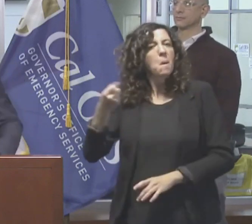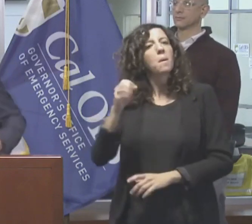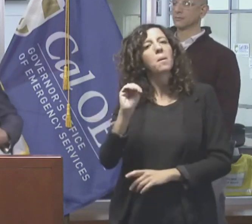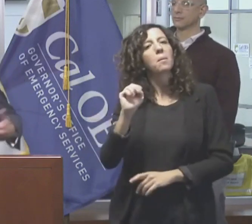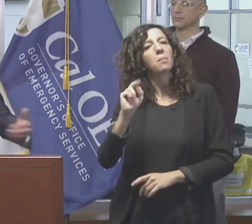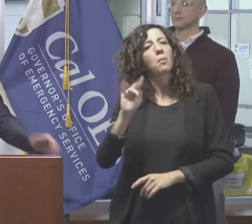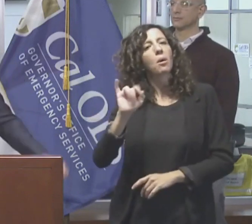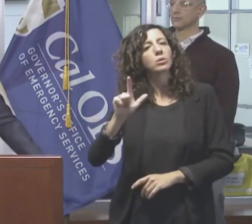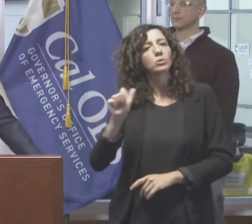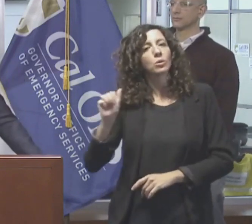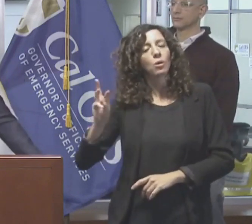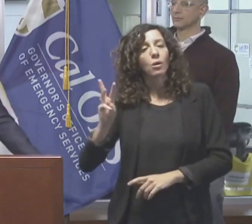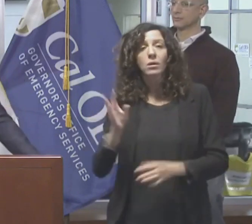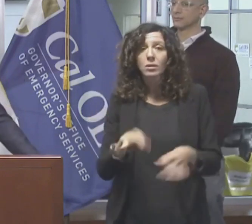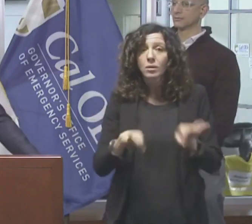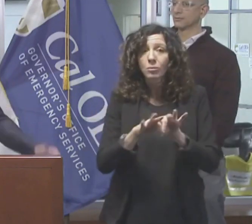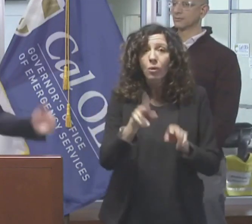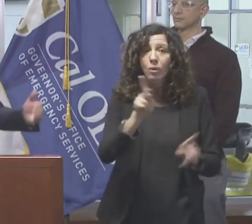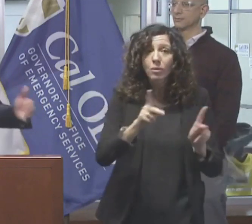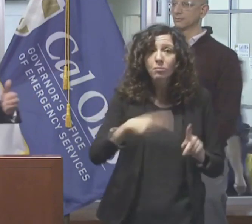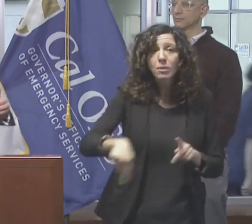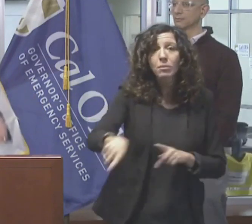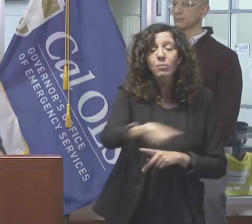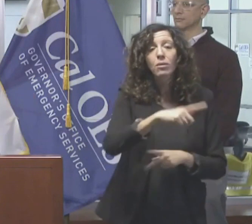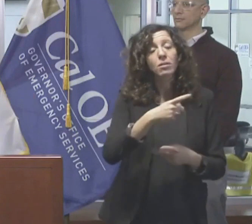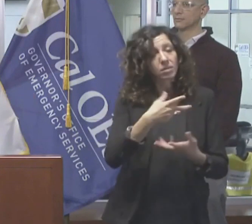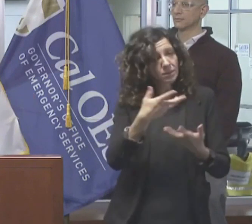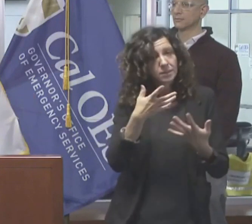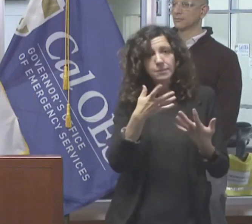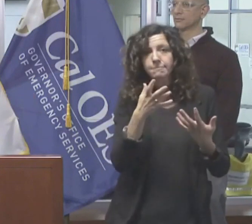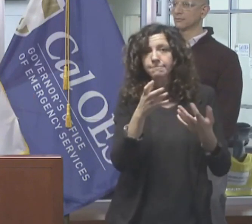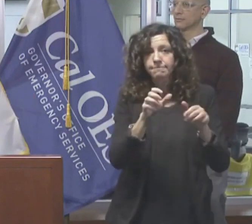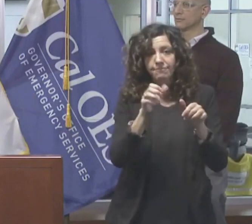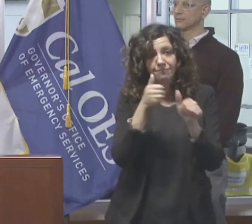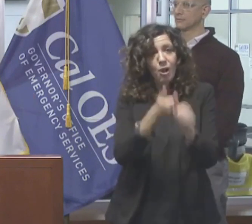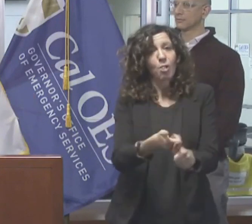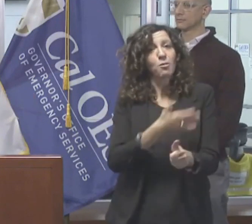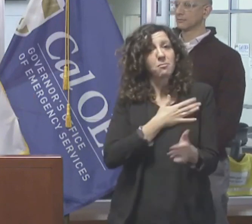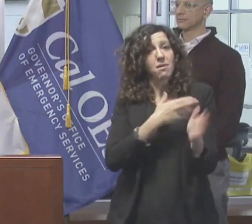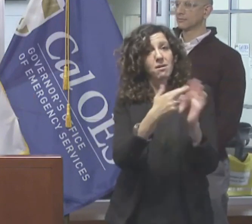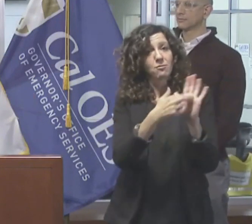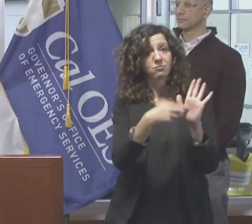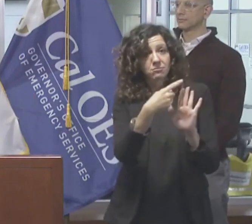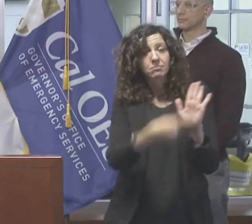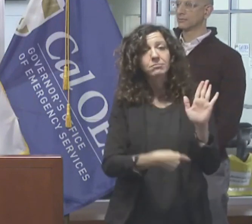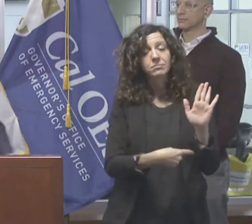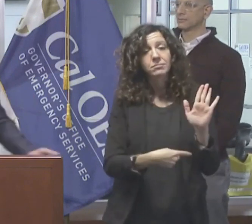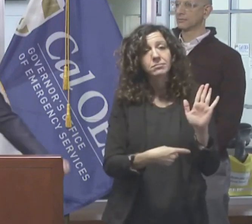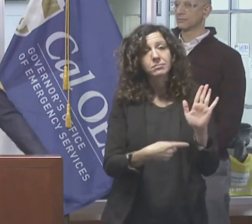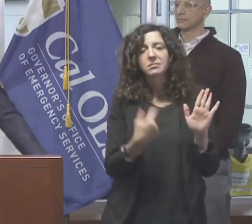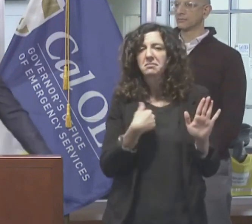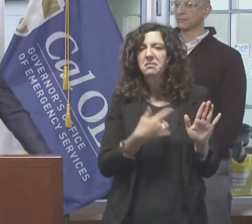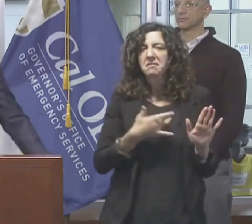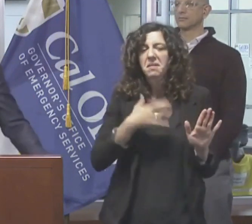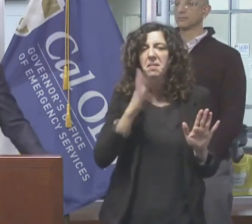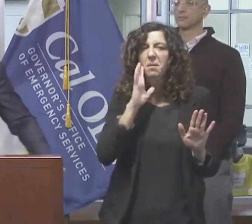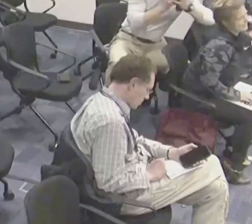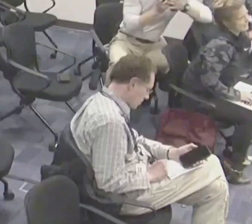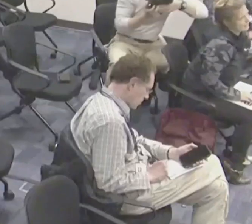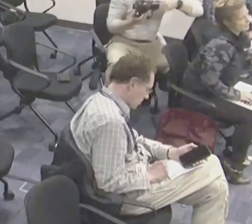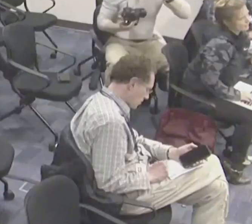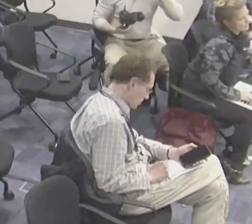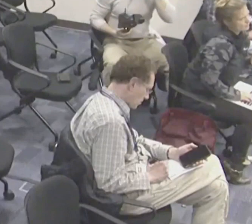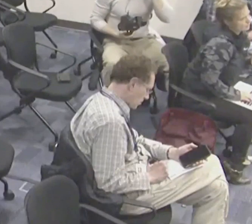that people do not socialize and support this very directive guidance, I would be surprised, and we have all the confidence it will be. So, Governor, it's